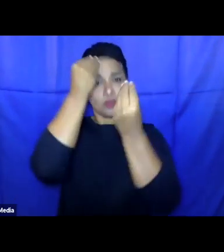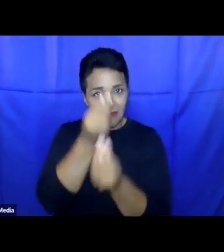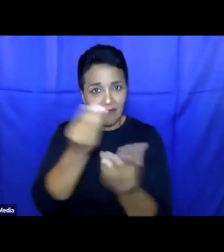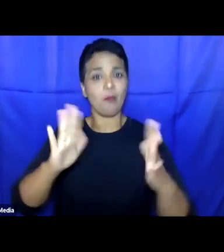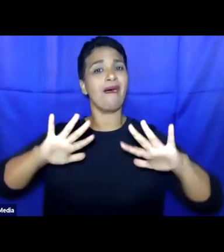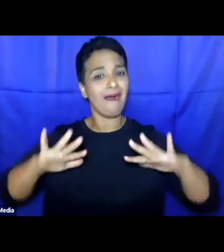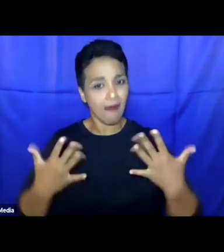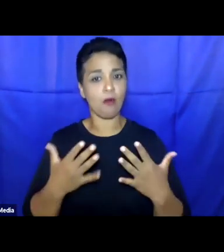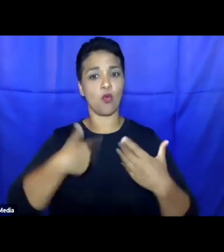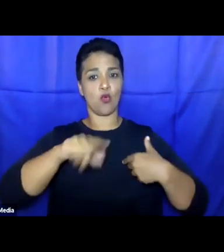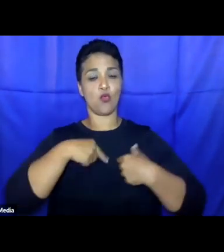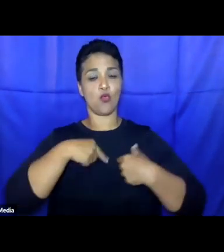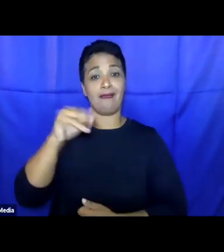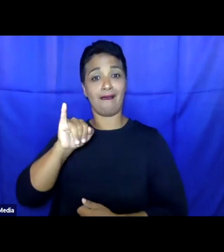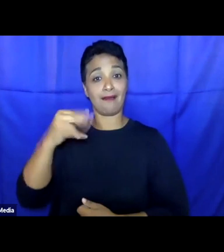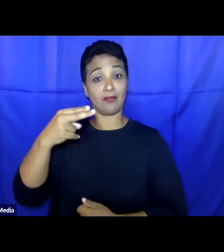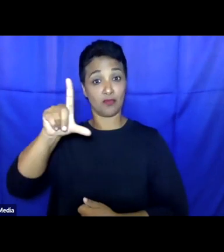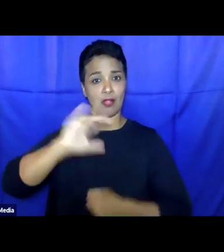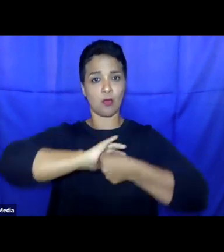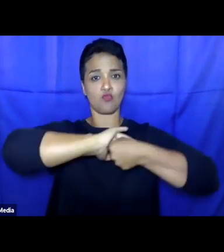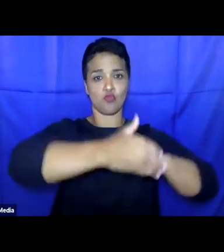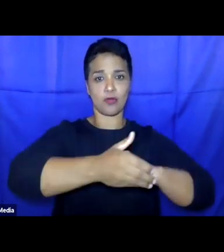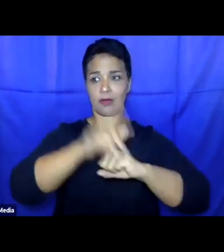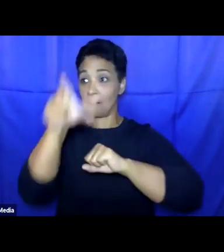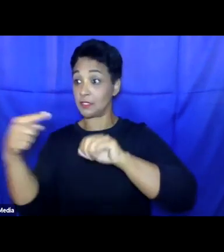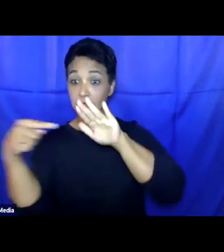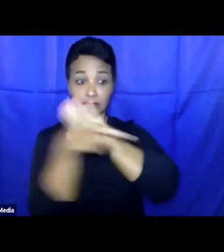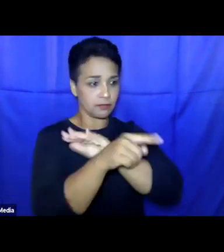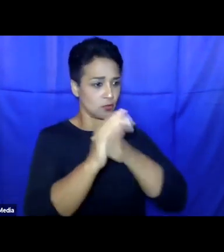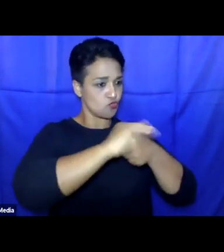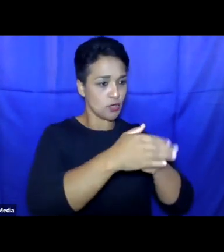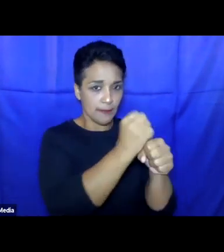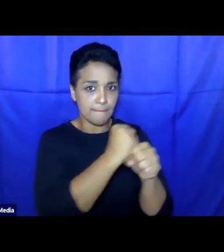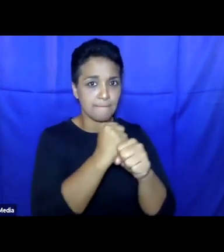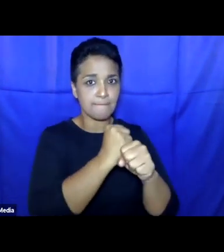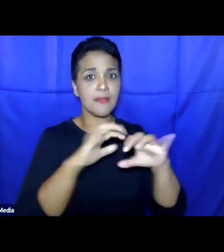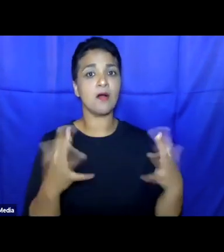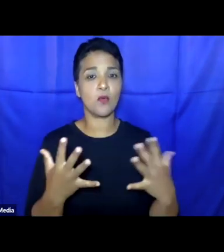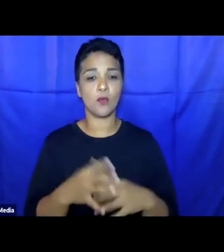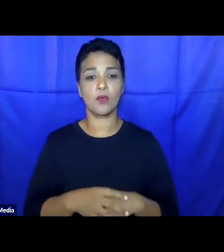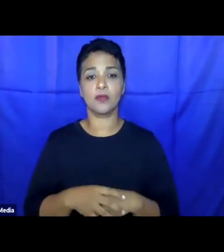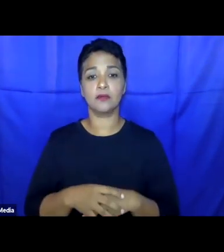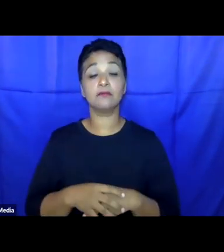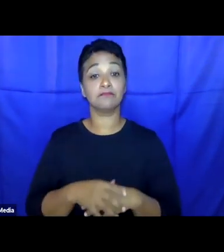people, and that's in 3 different ways. First of all, IHL protects from displacement. It's been said